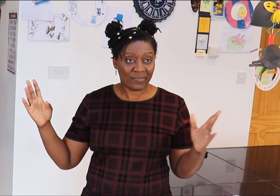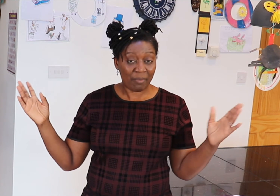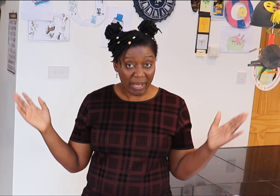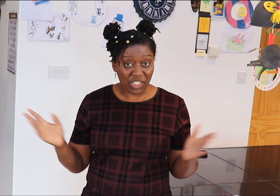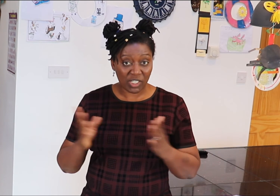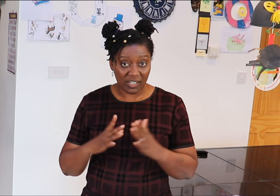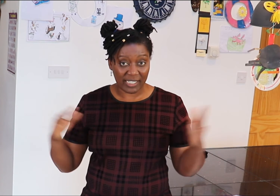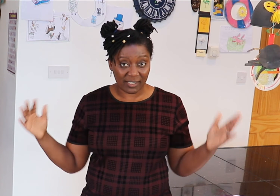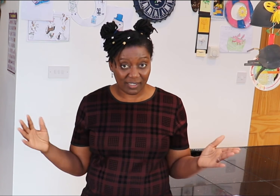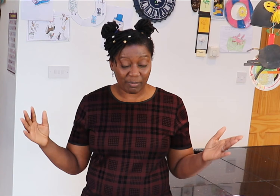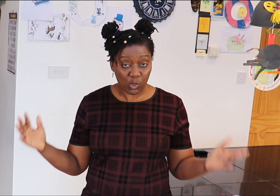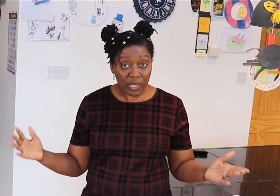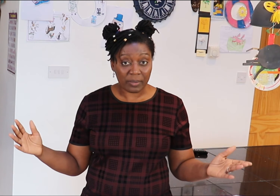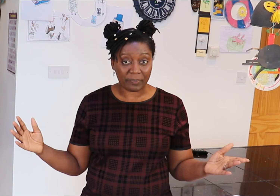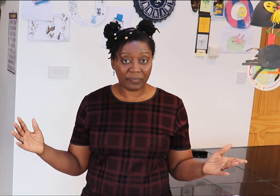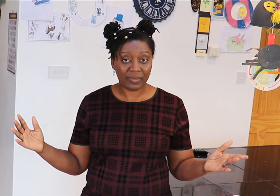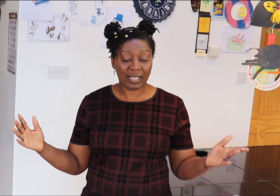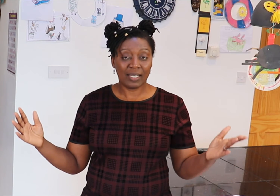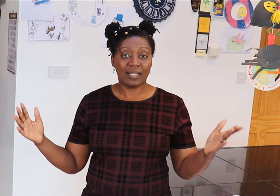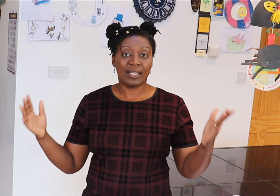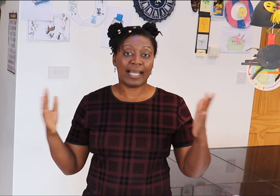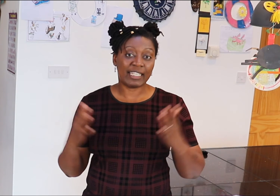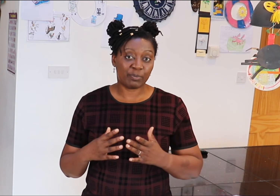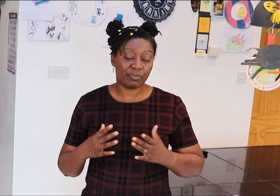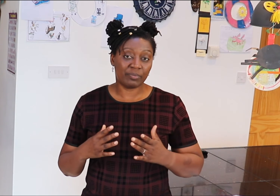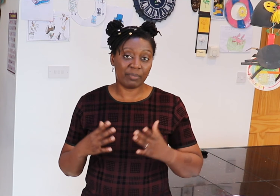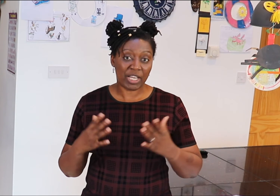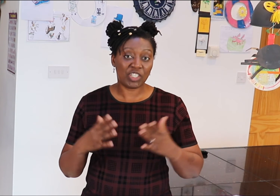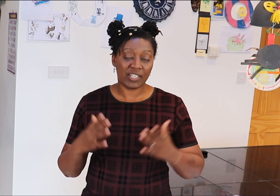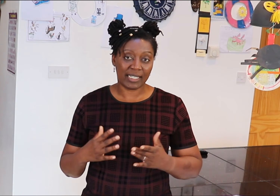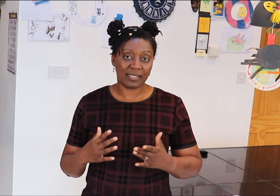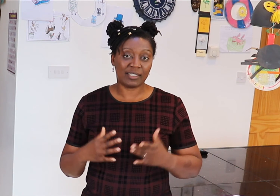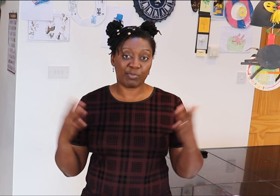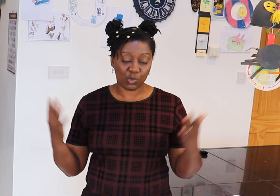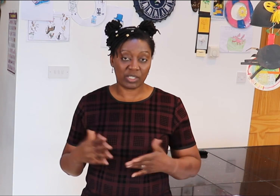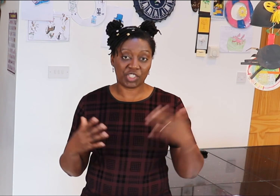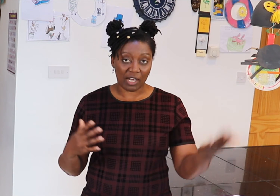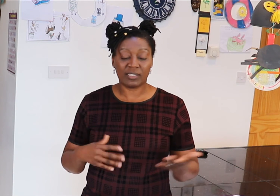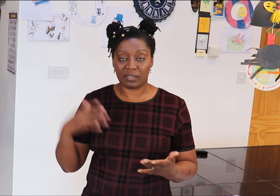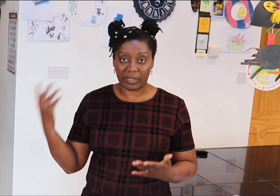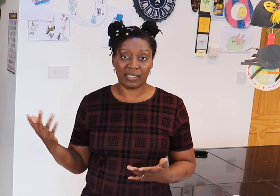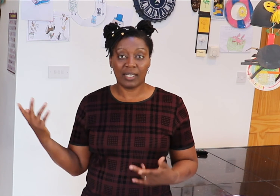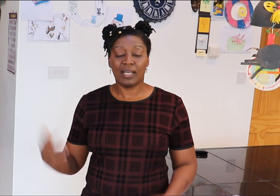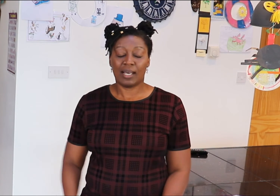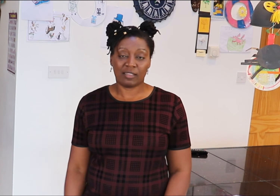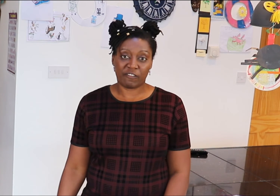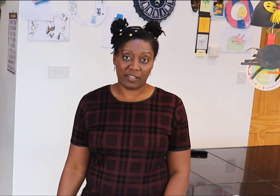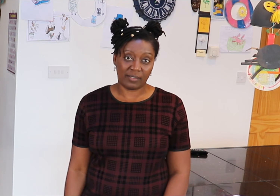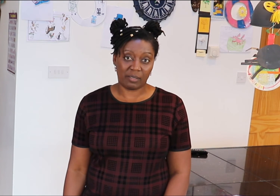The major learnings between them is between the child's inner being and the father's inner